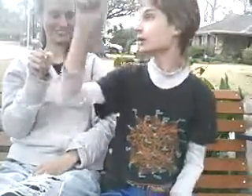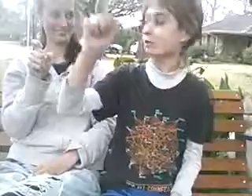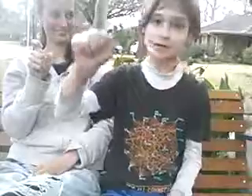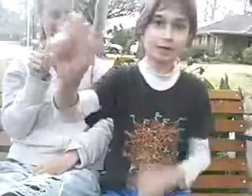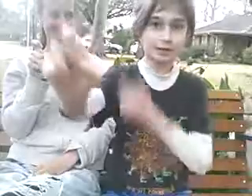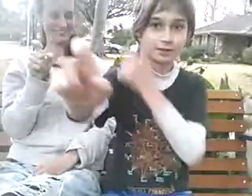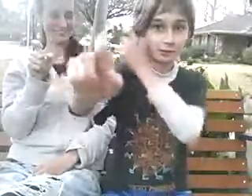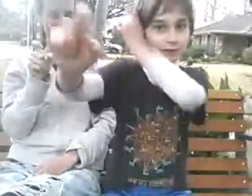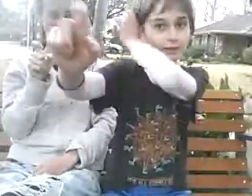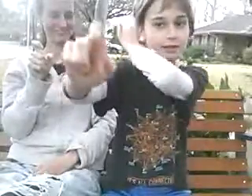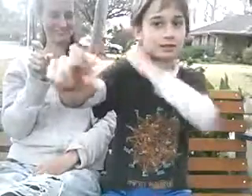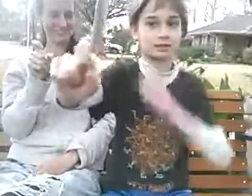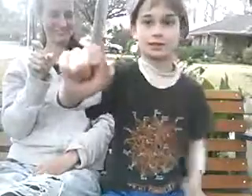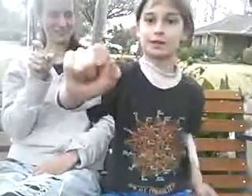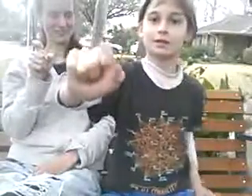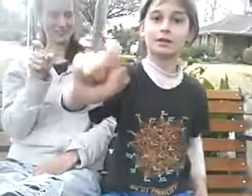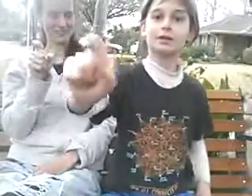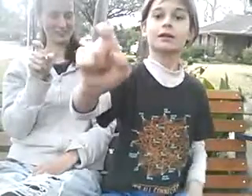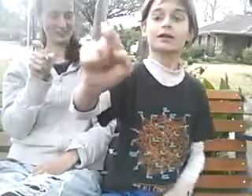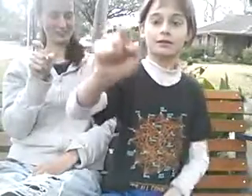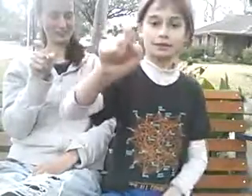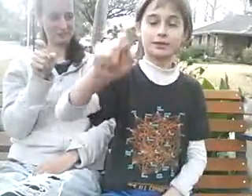with a T-Rex hand. E.